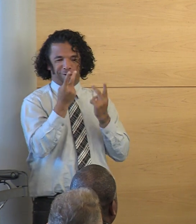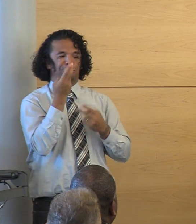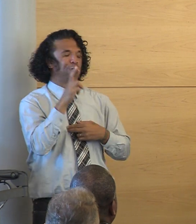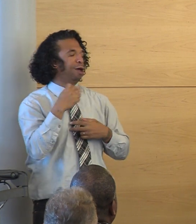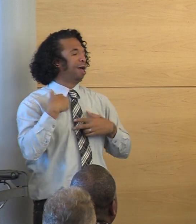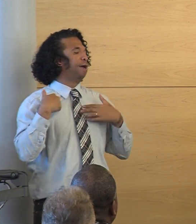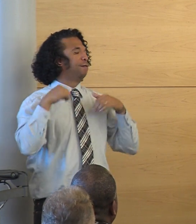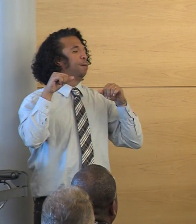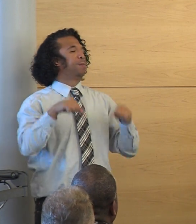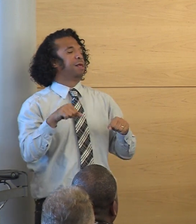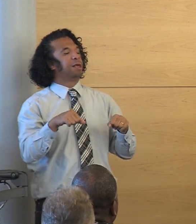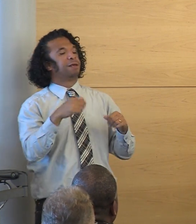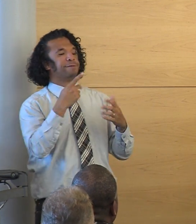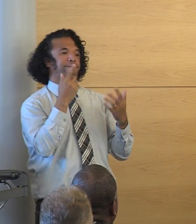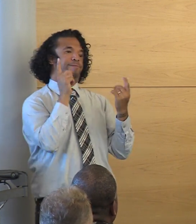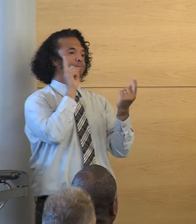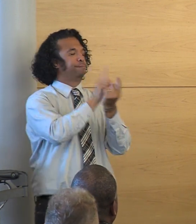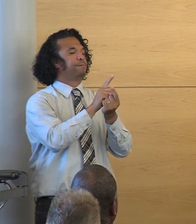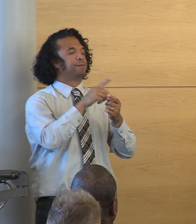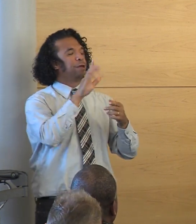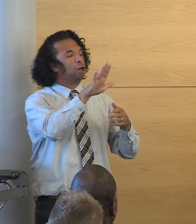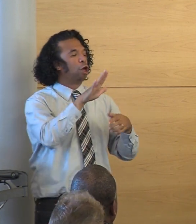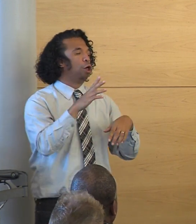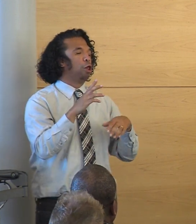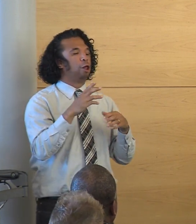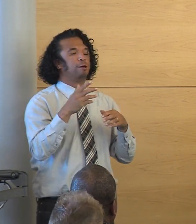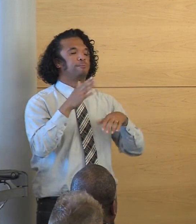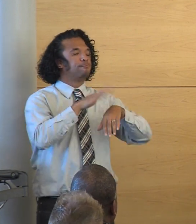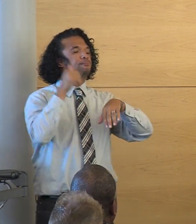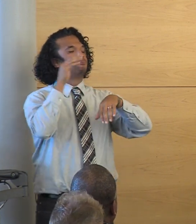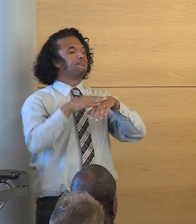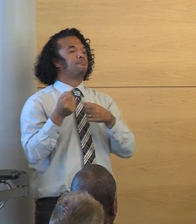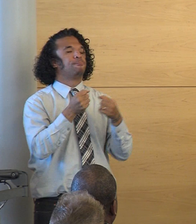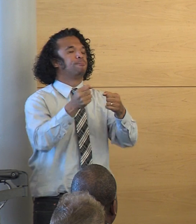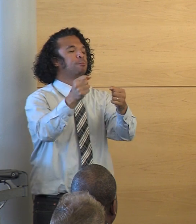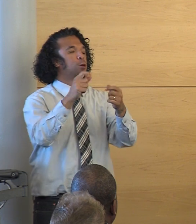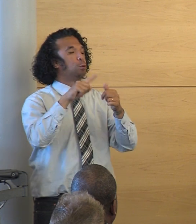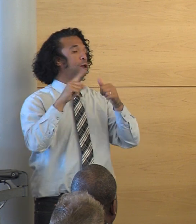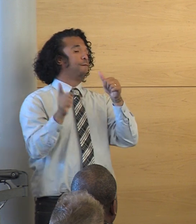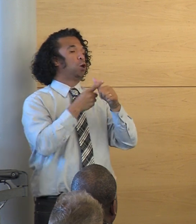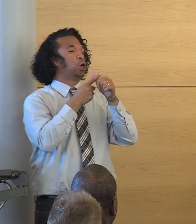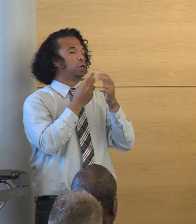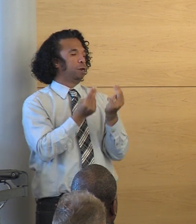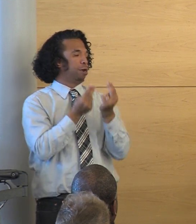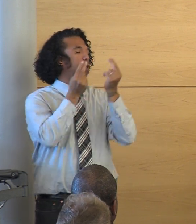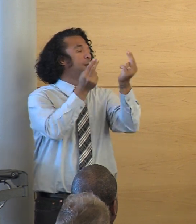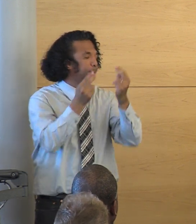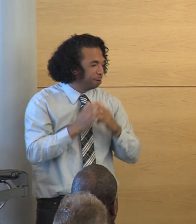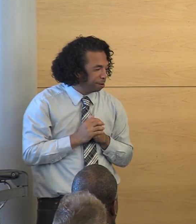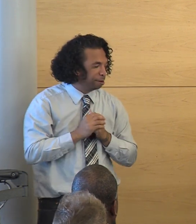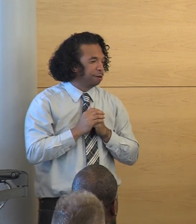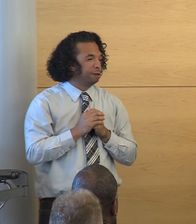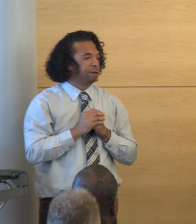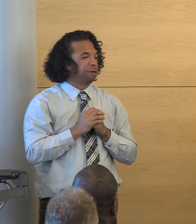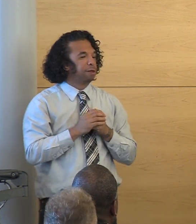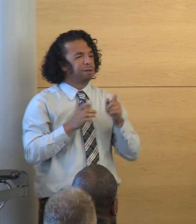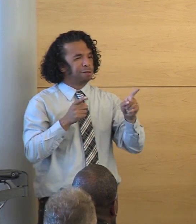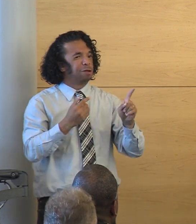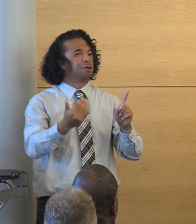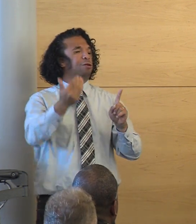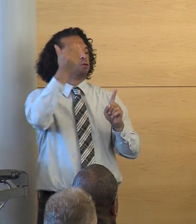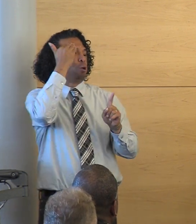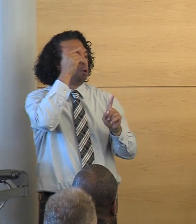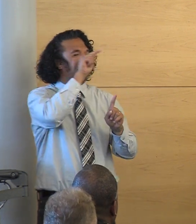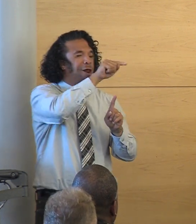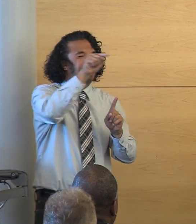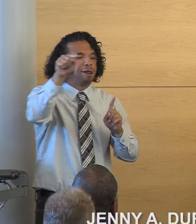the ability to go to her on a number of precinct calls when she was first nominated. And she knows those